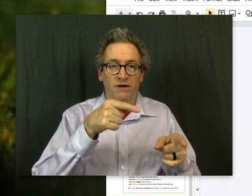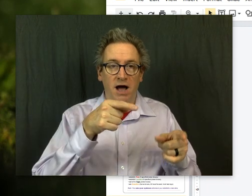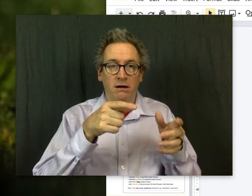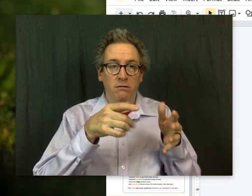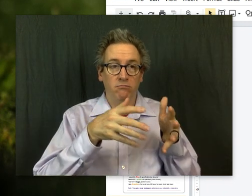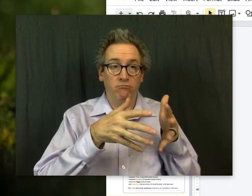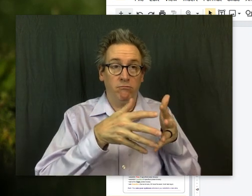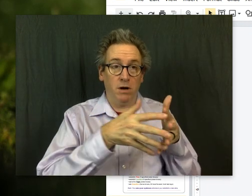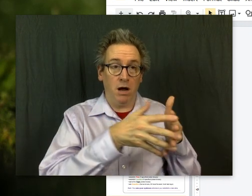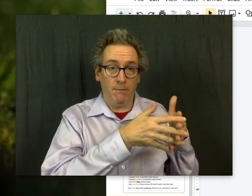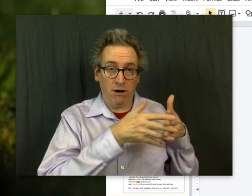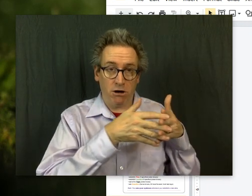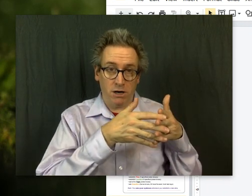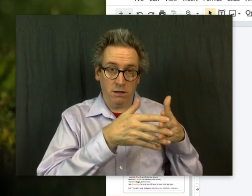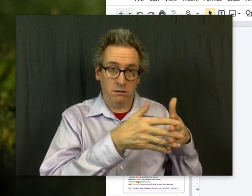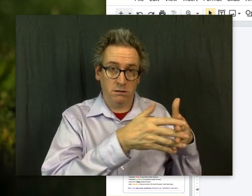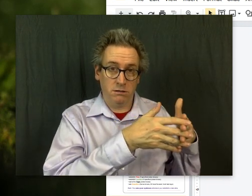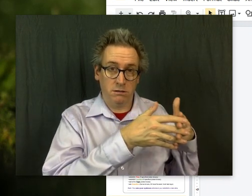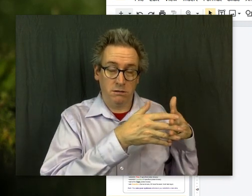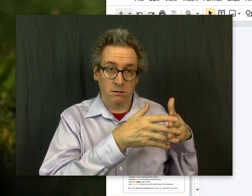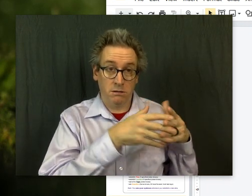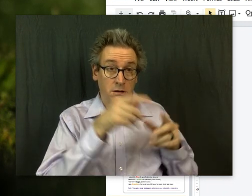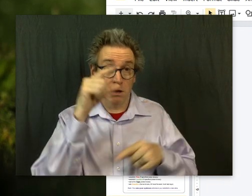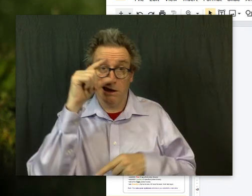we've got America.